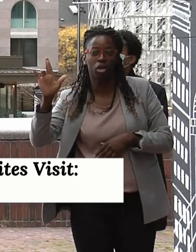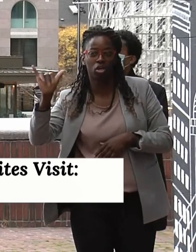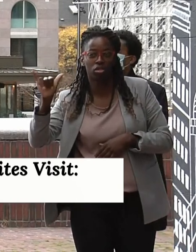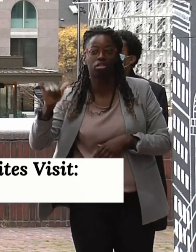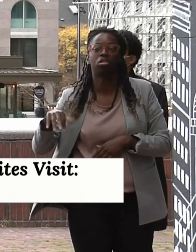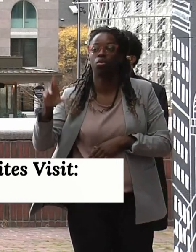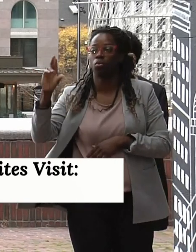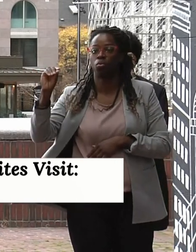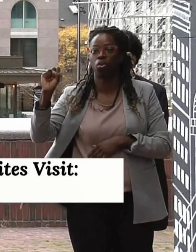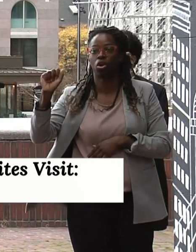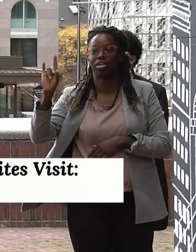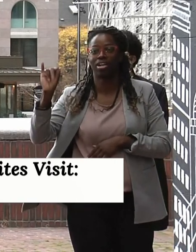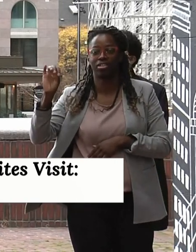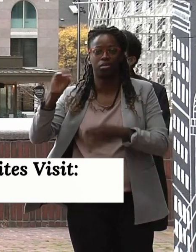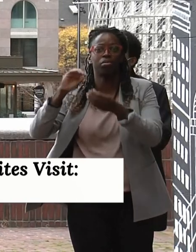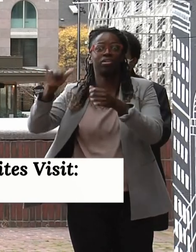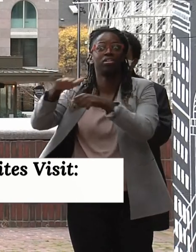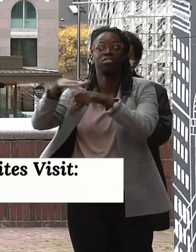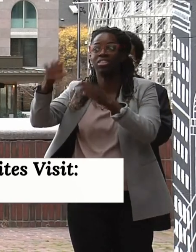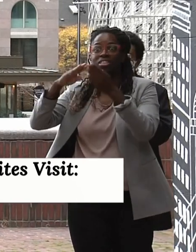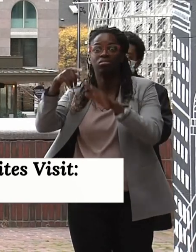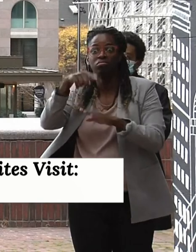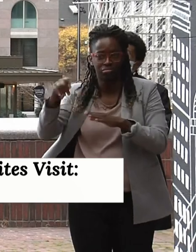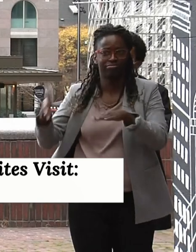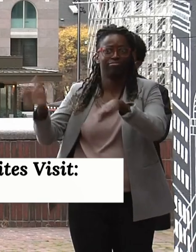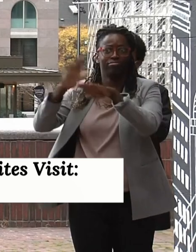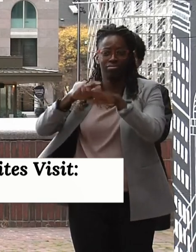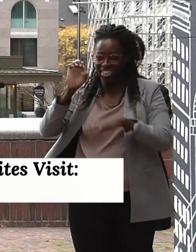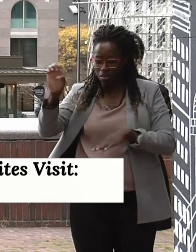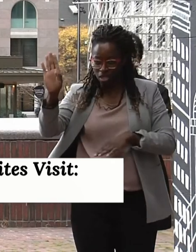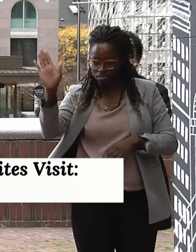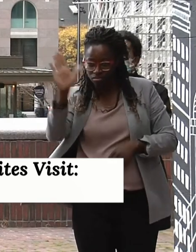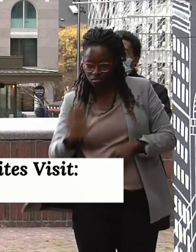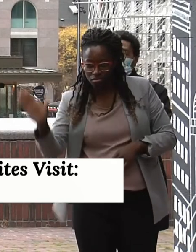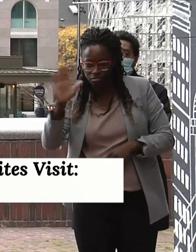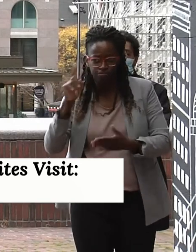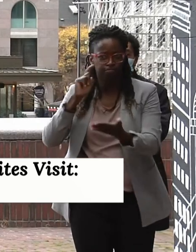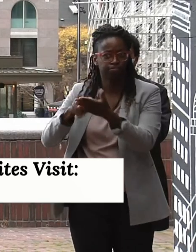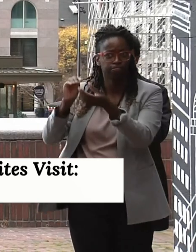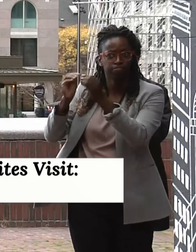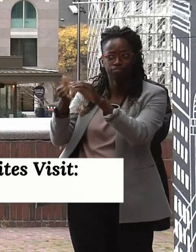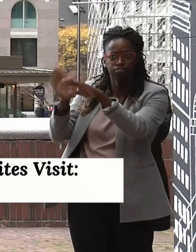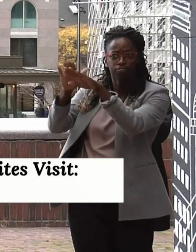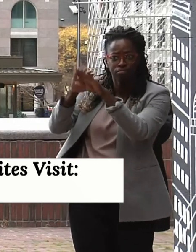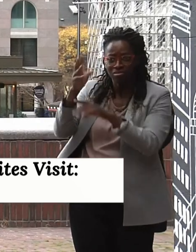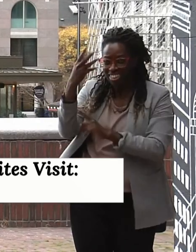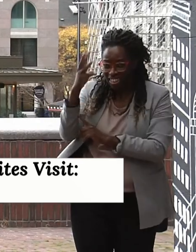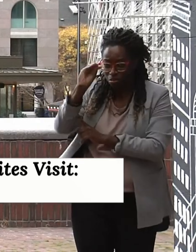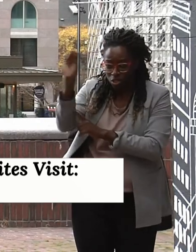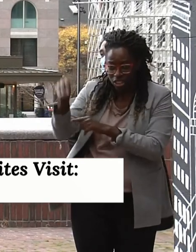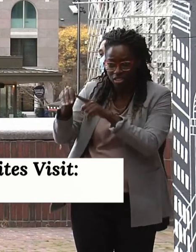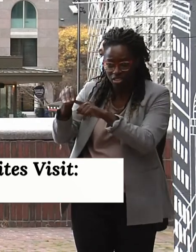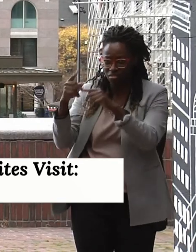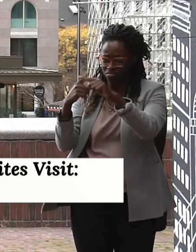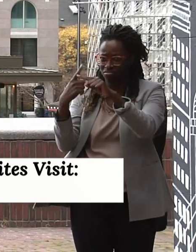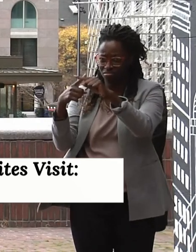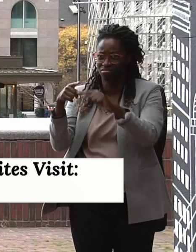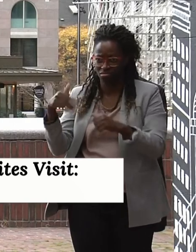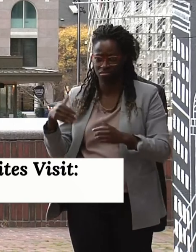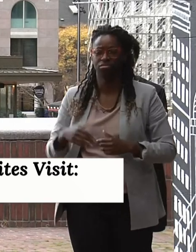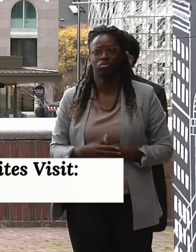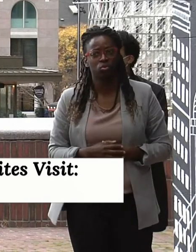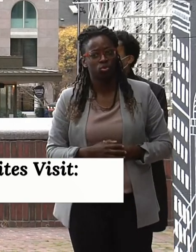The rate has jumped to over 16% of the people testing positive in East Boston are testing positive for COVID-19. We still have a